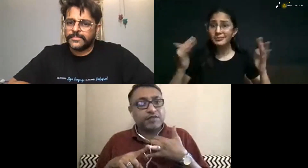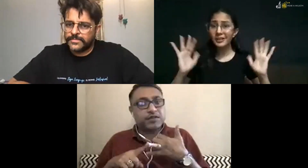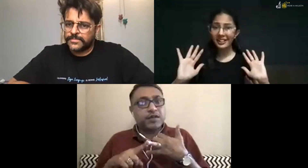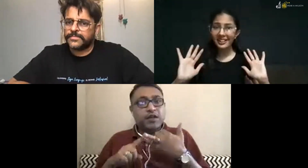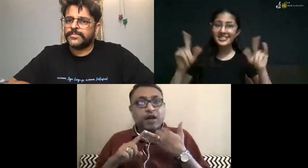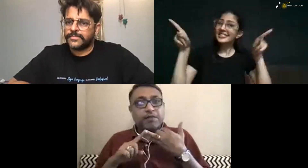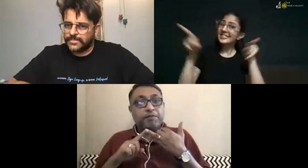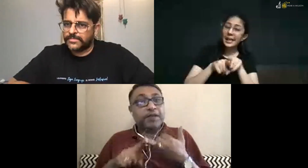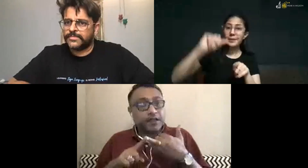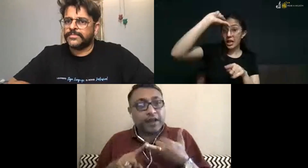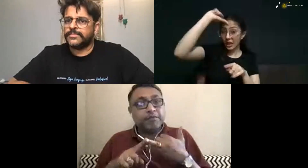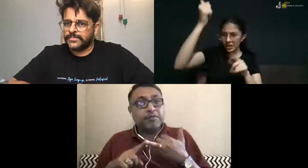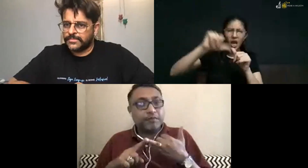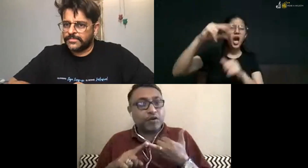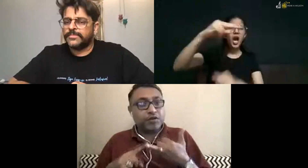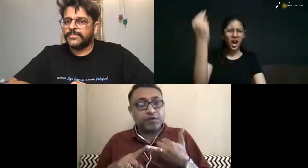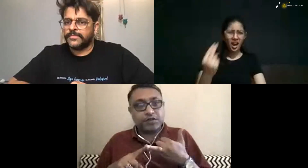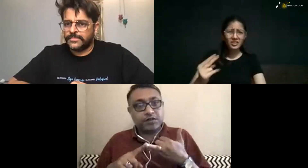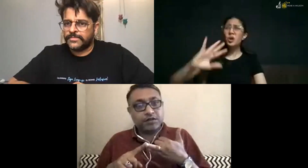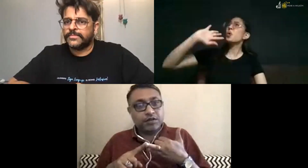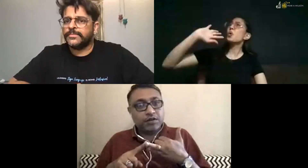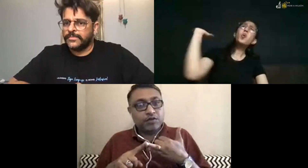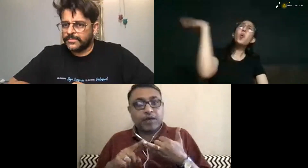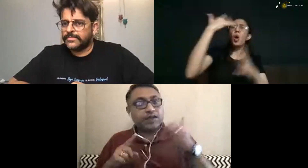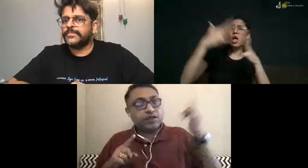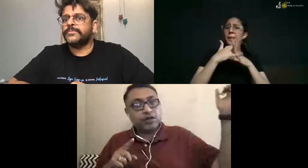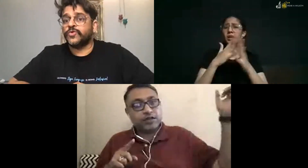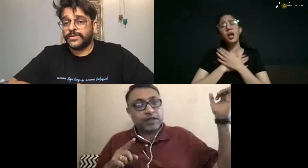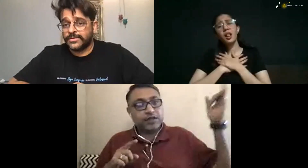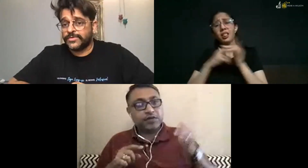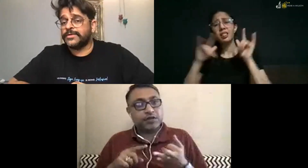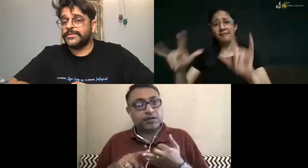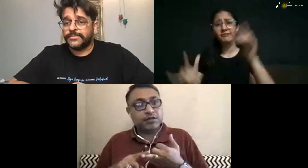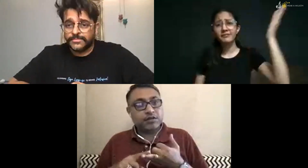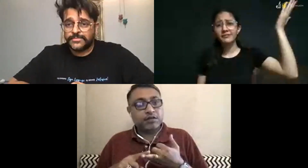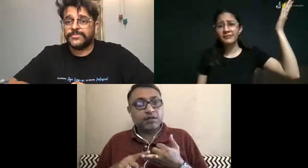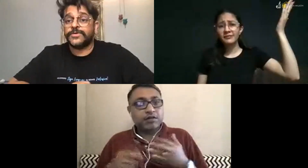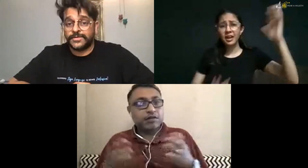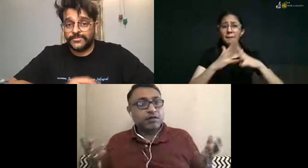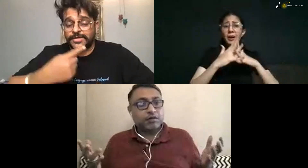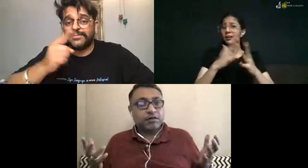and crafts are big time bought in US. So why is she not selling in US,